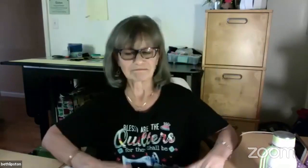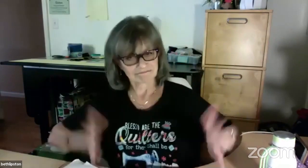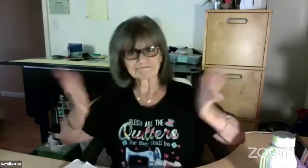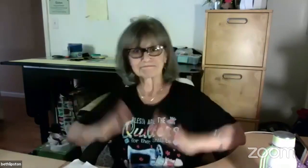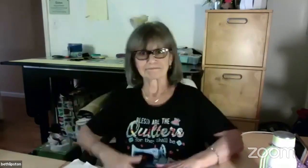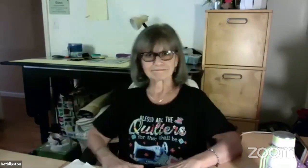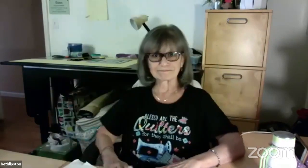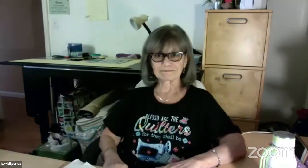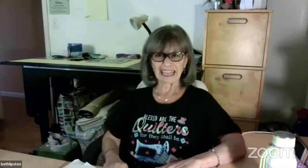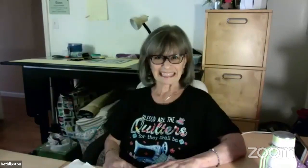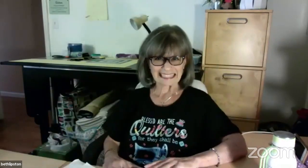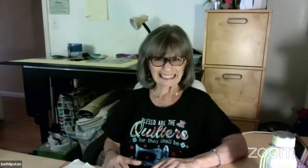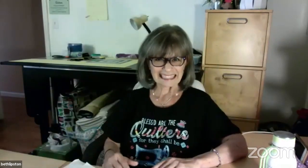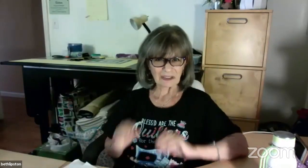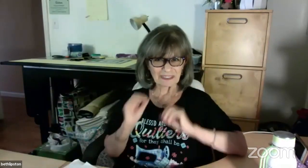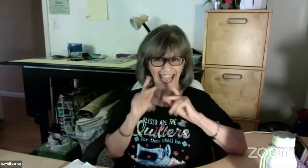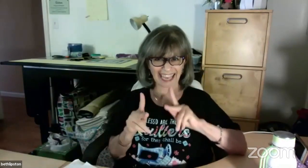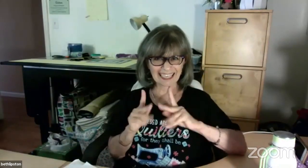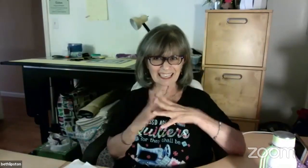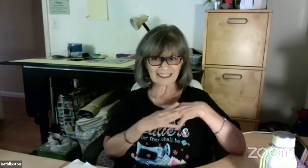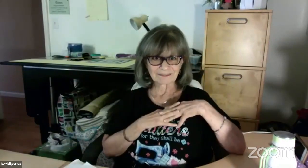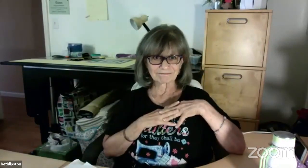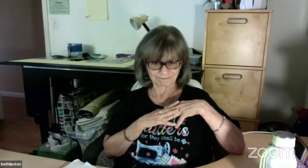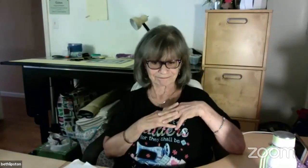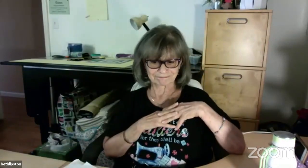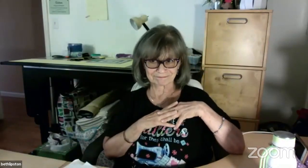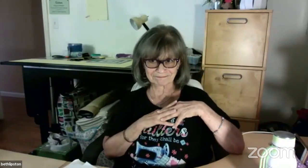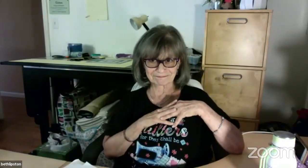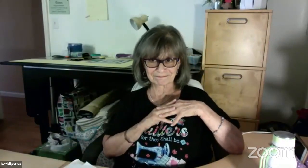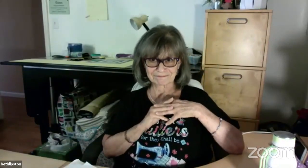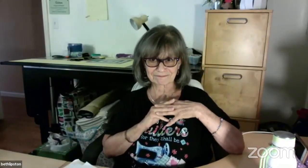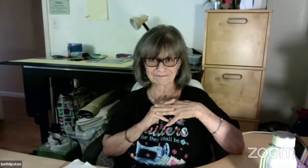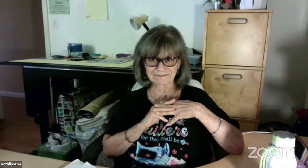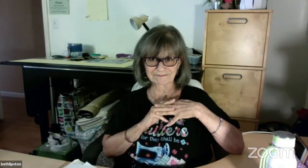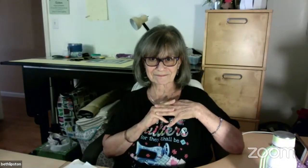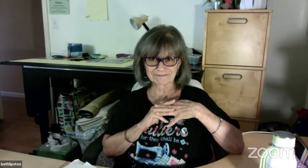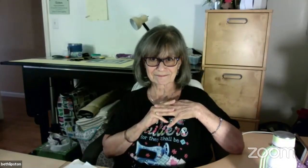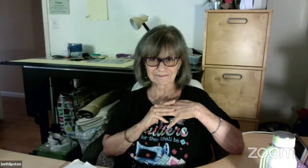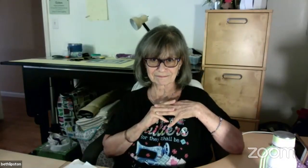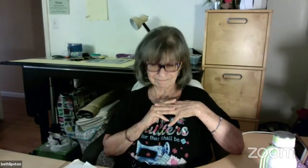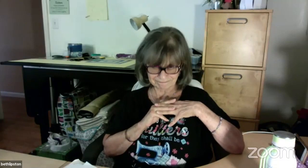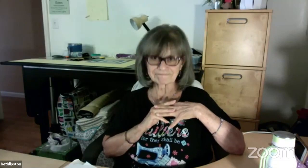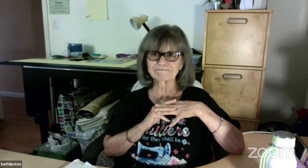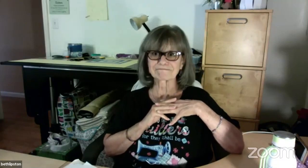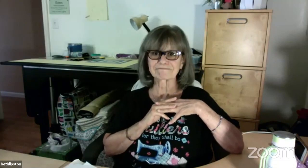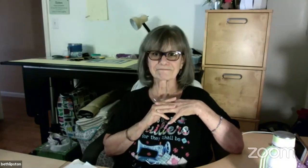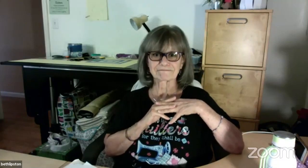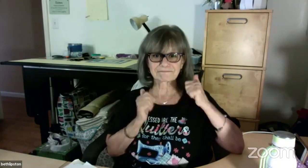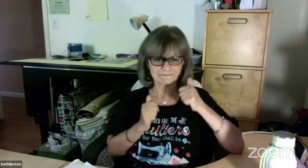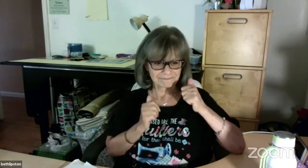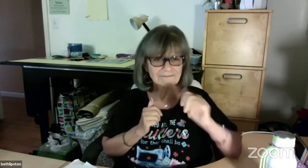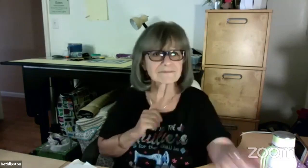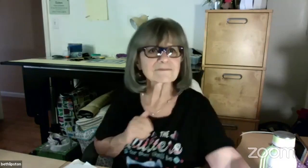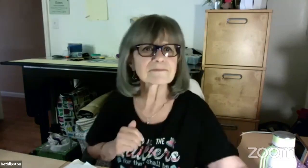the coast. It might be a fun event. This is Okay. Trisha. Thank you. Thank you for jumping in, Beth. I appreciate